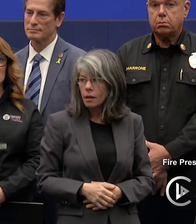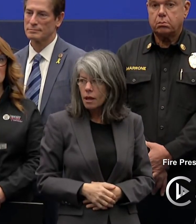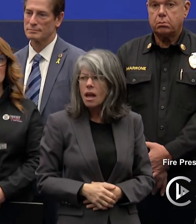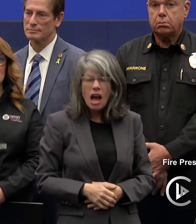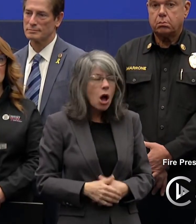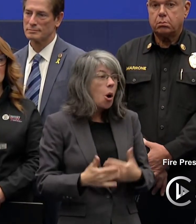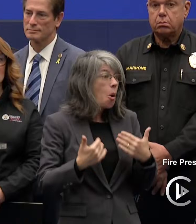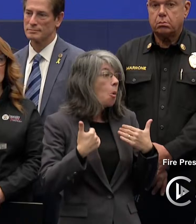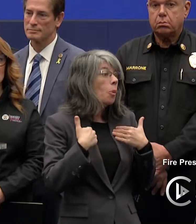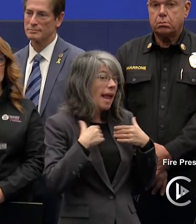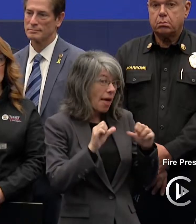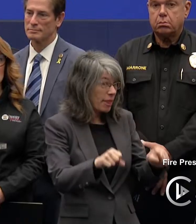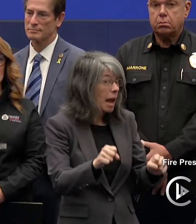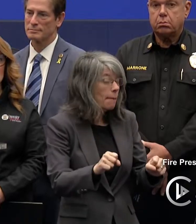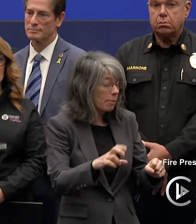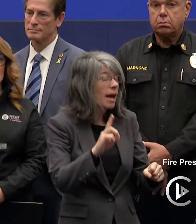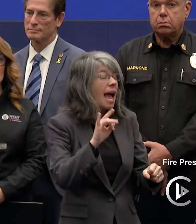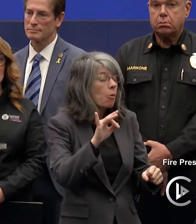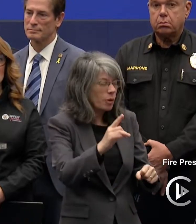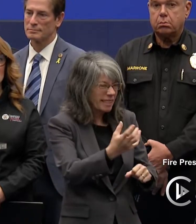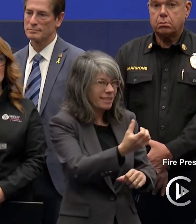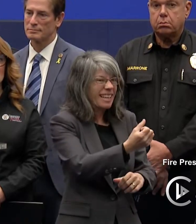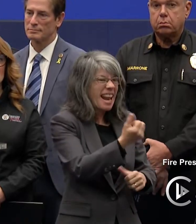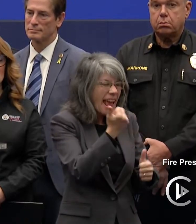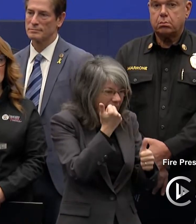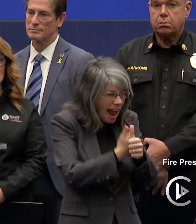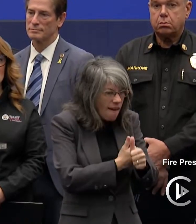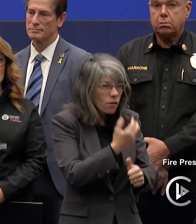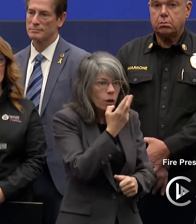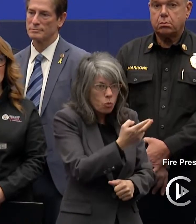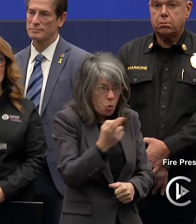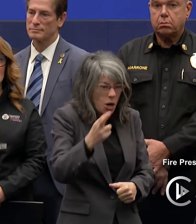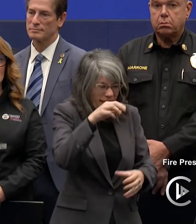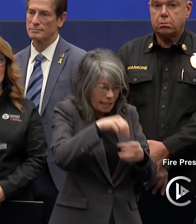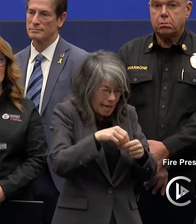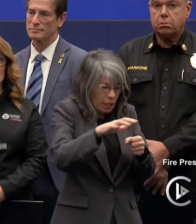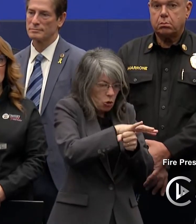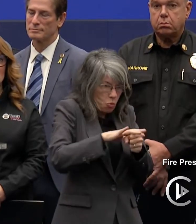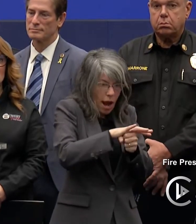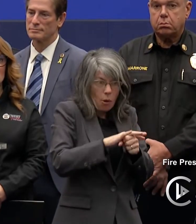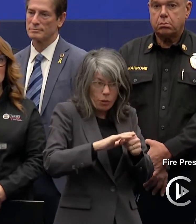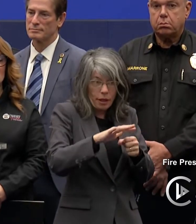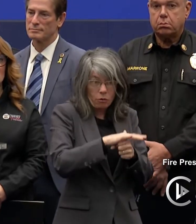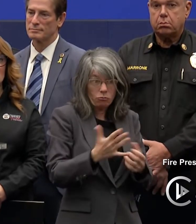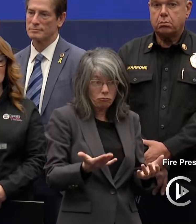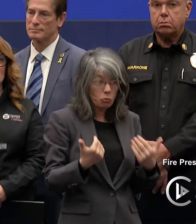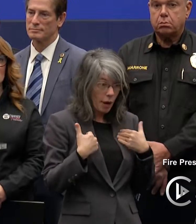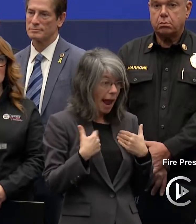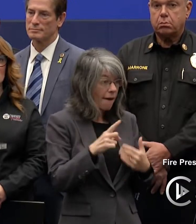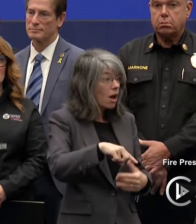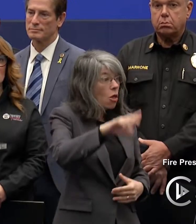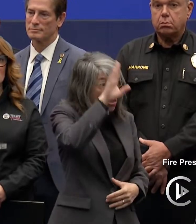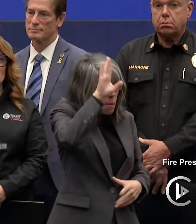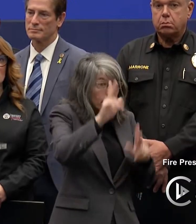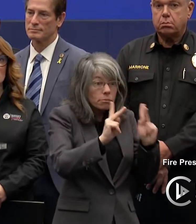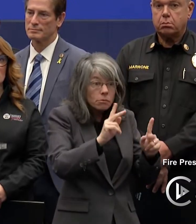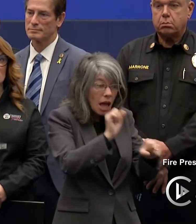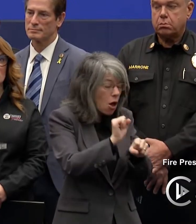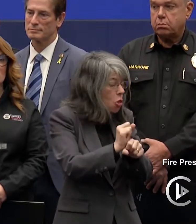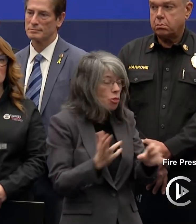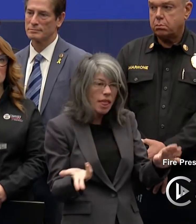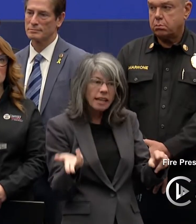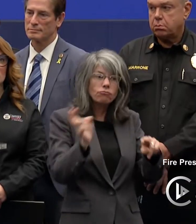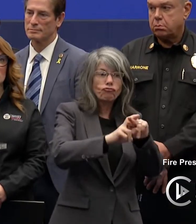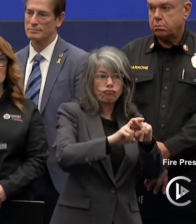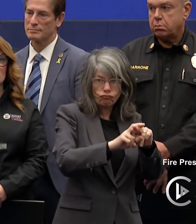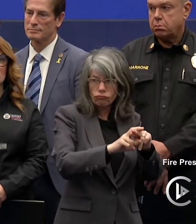We had the capability, and we did pull every resource in and around the area. Those firefighters on the truck jump